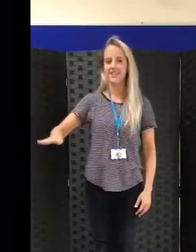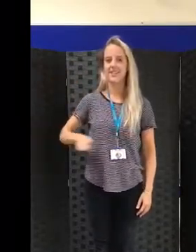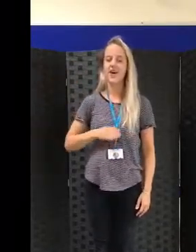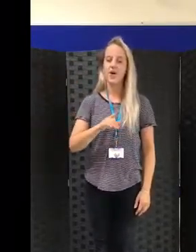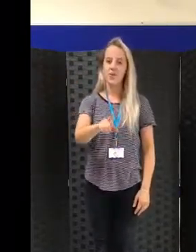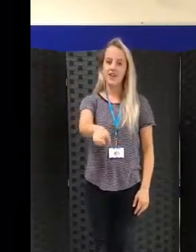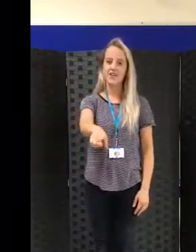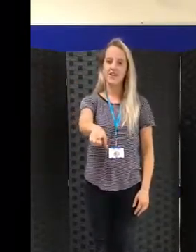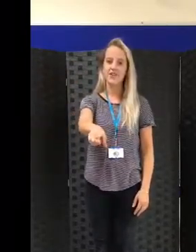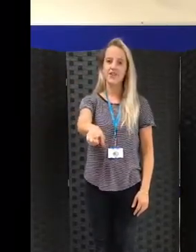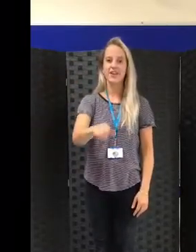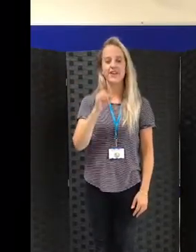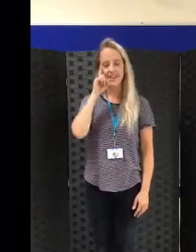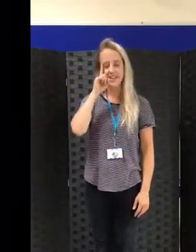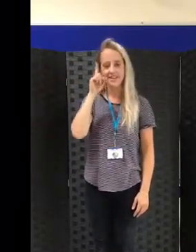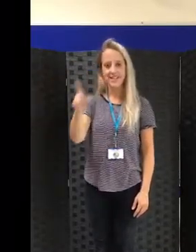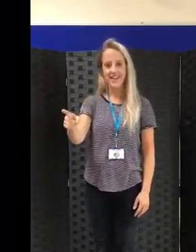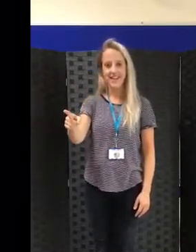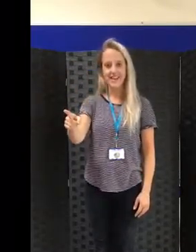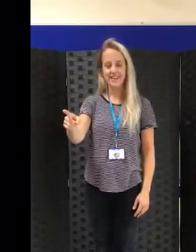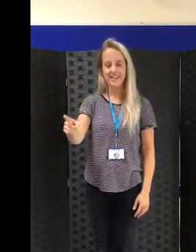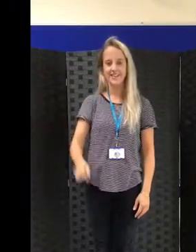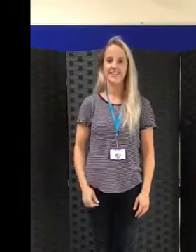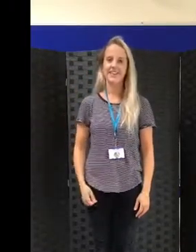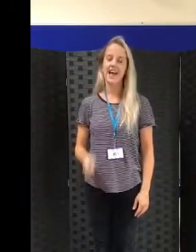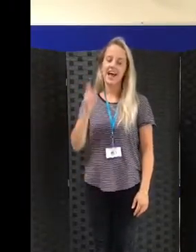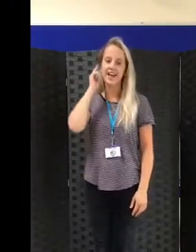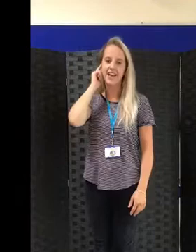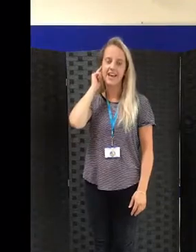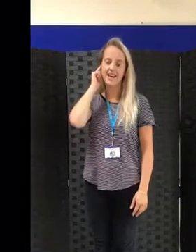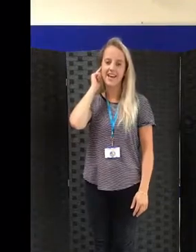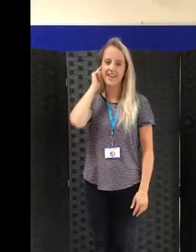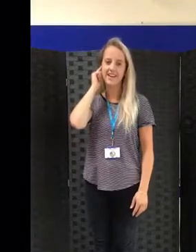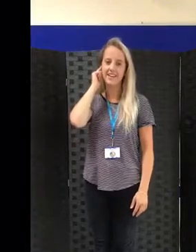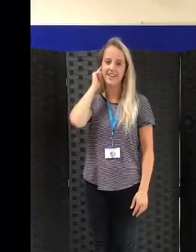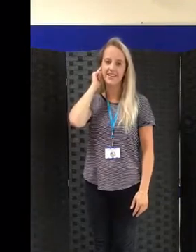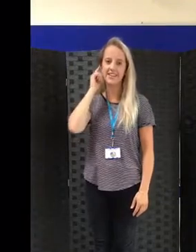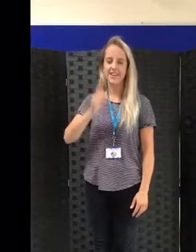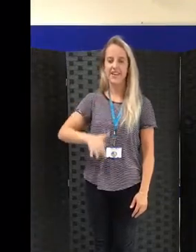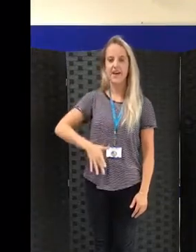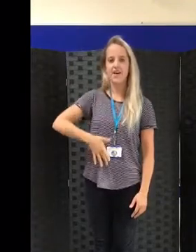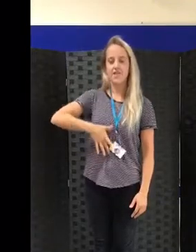garden, where you can see, hear,